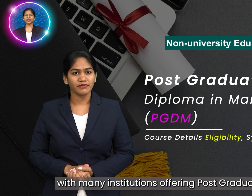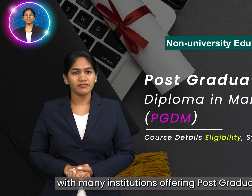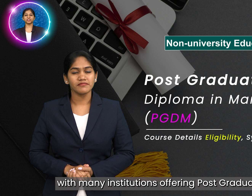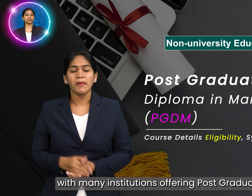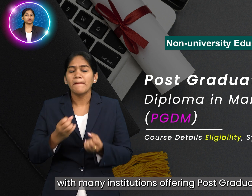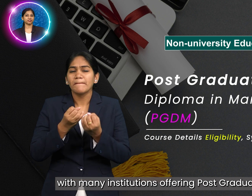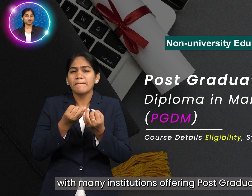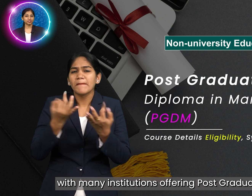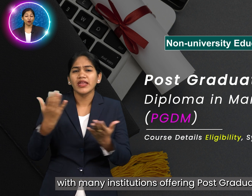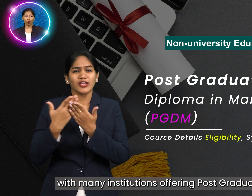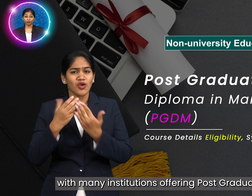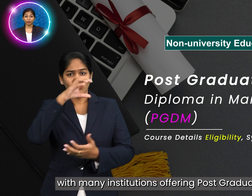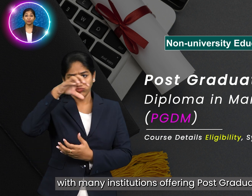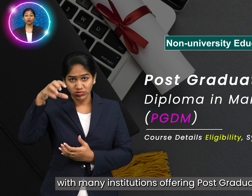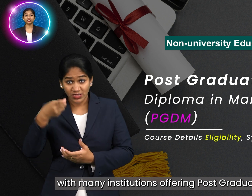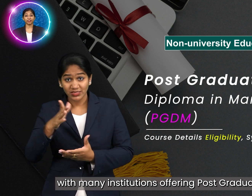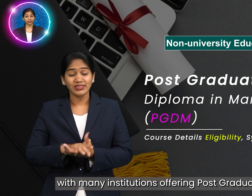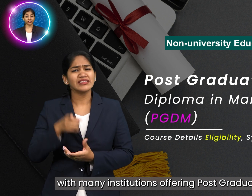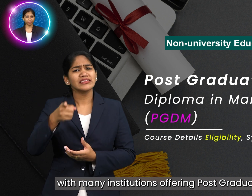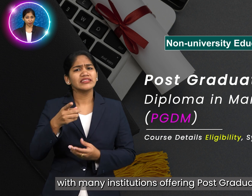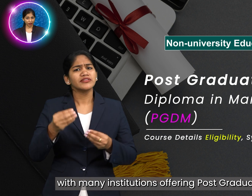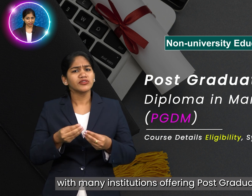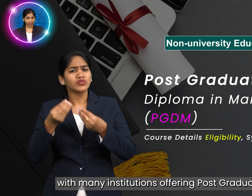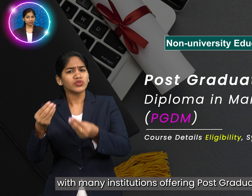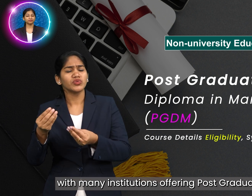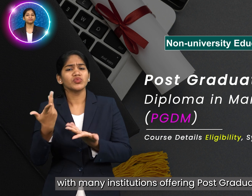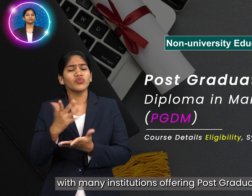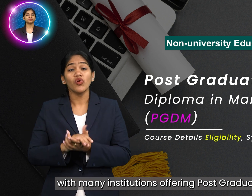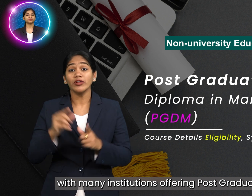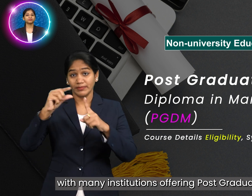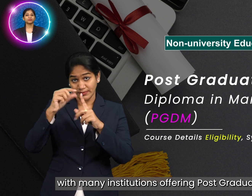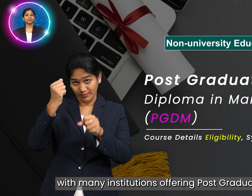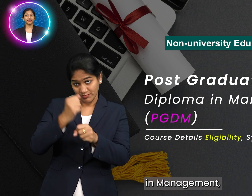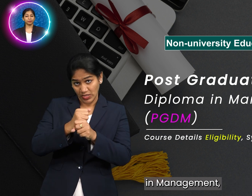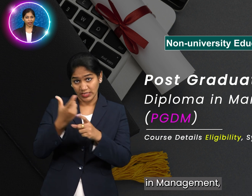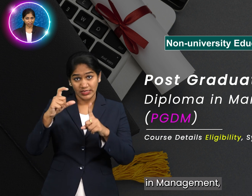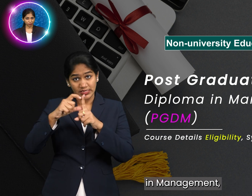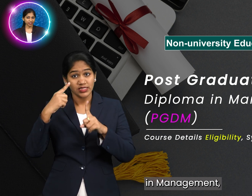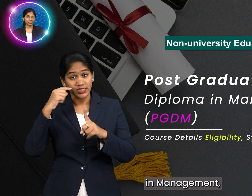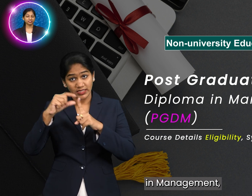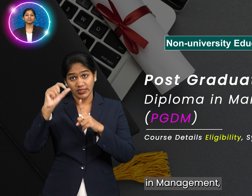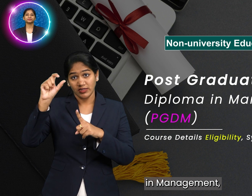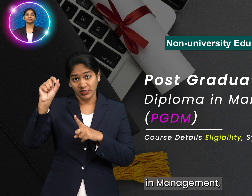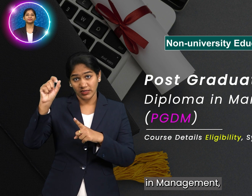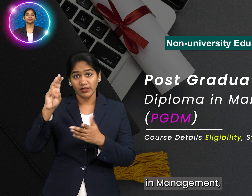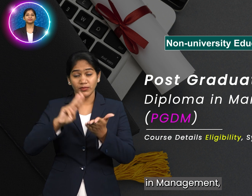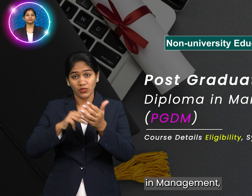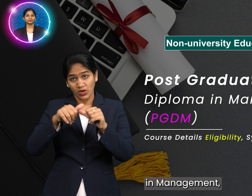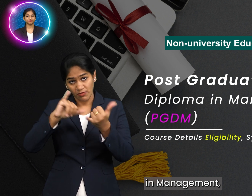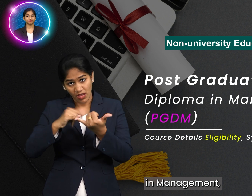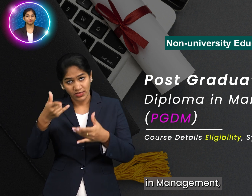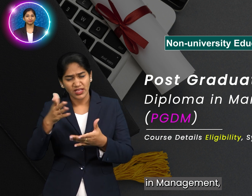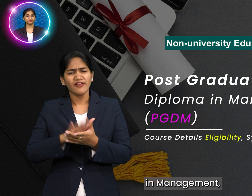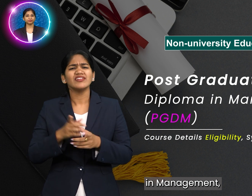with many institutions offering postgraduate diplomas in management,